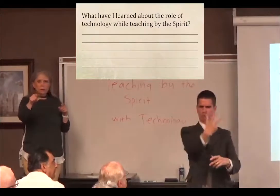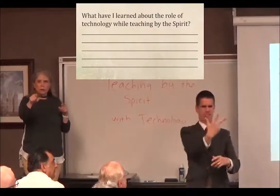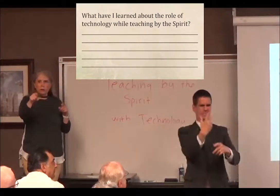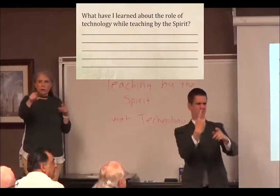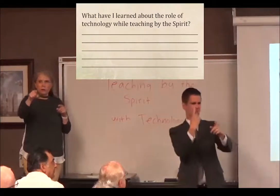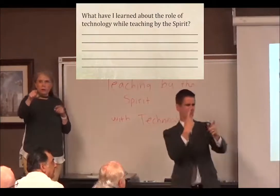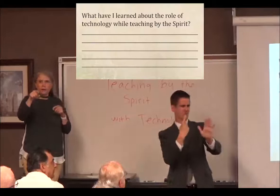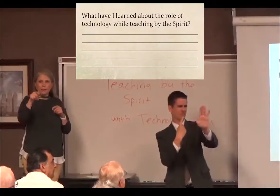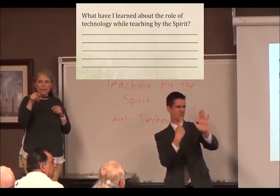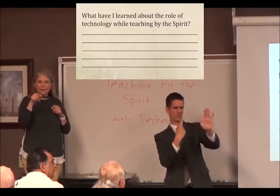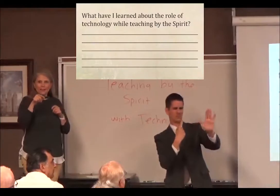someone